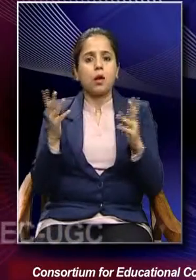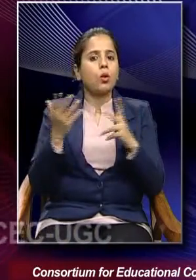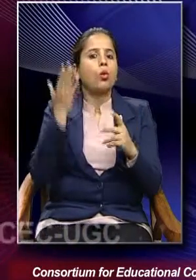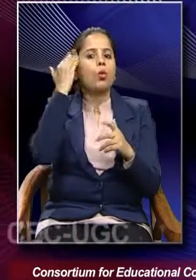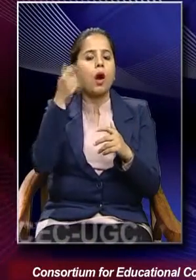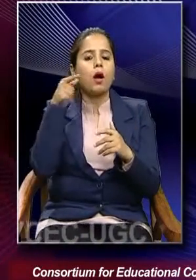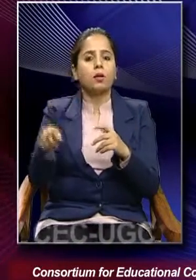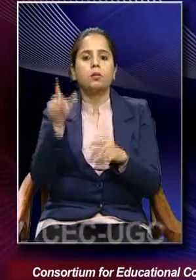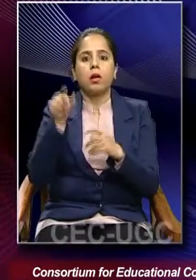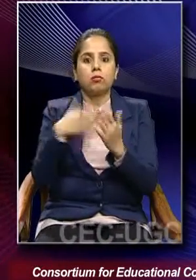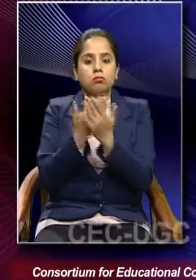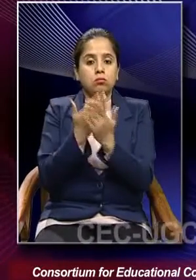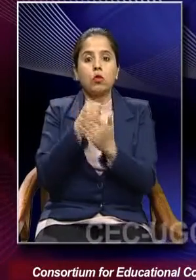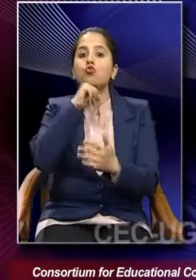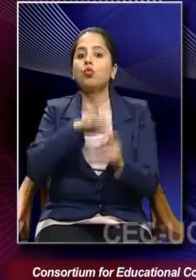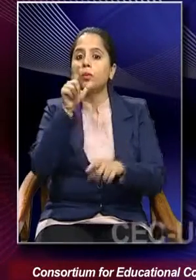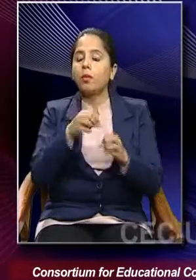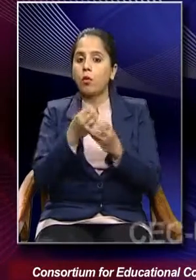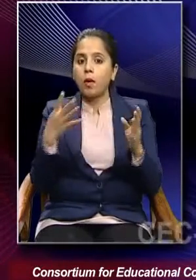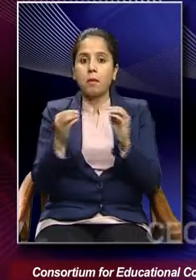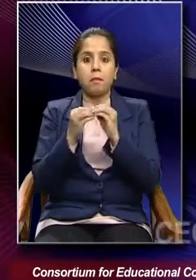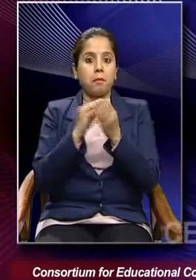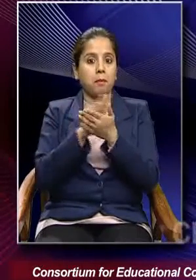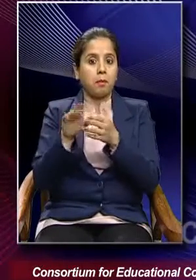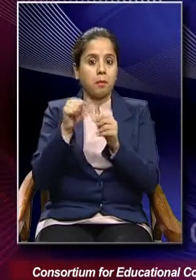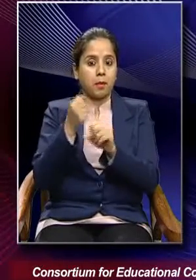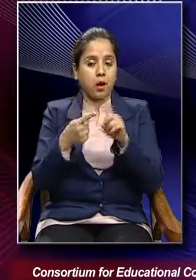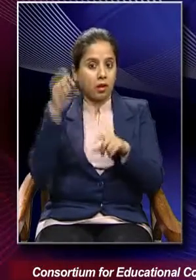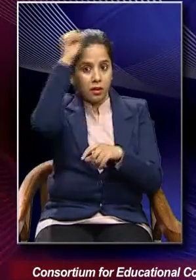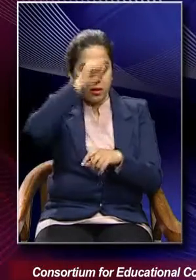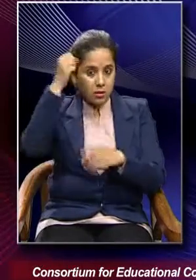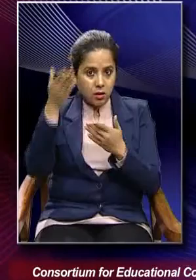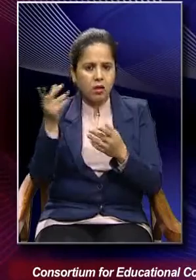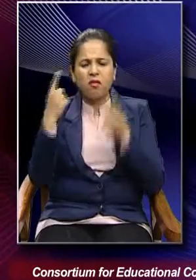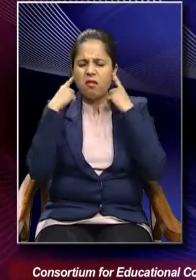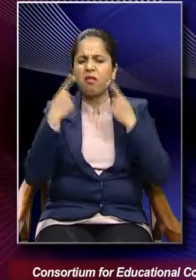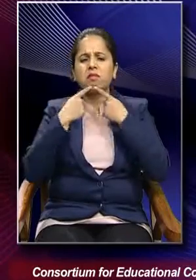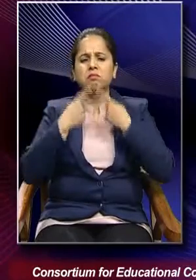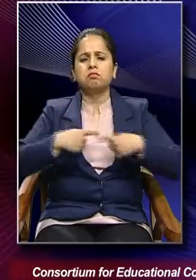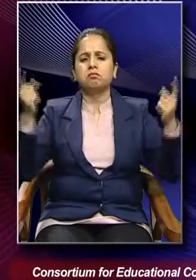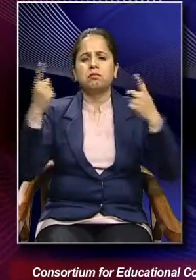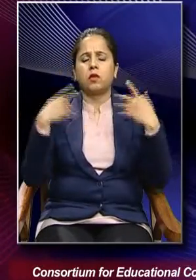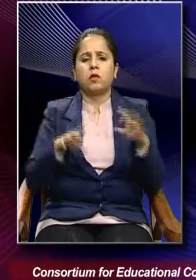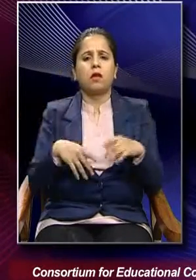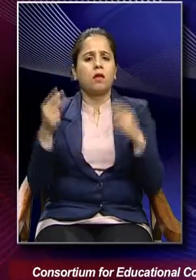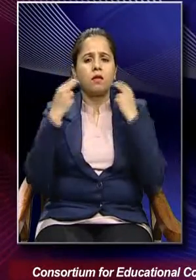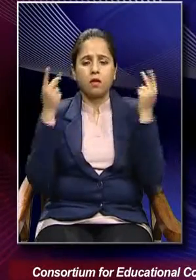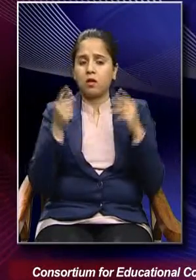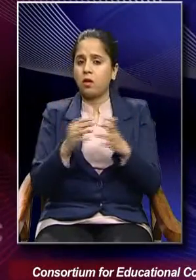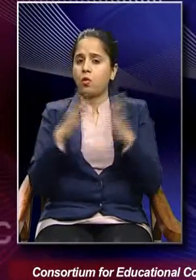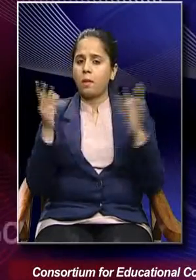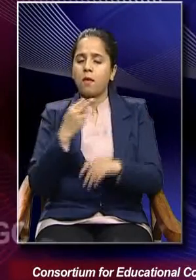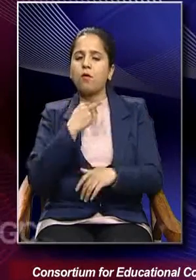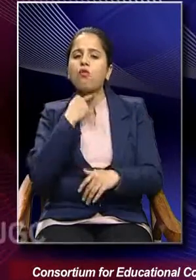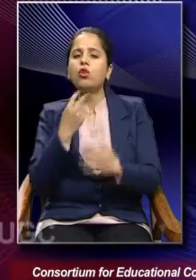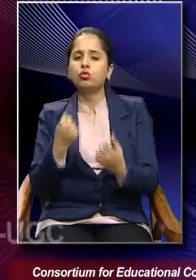rising participation of youth like Bhagat Singh, who famously declared that it takes a loud